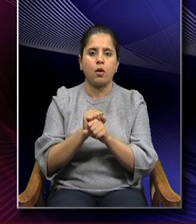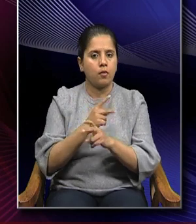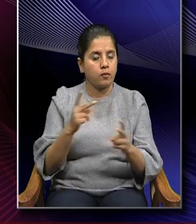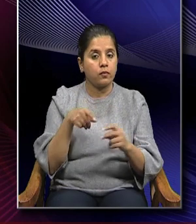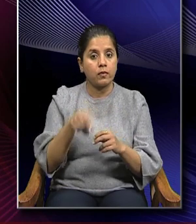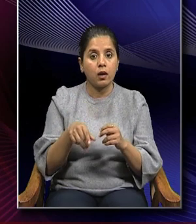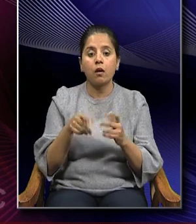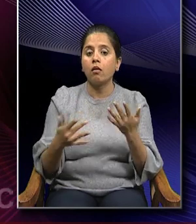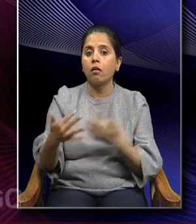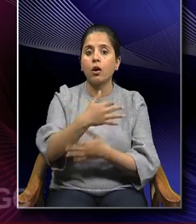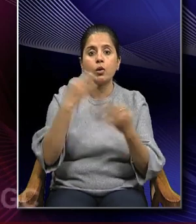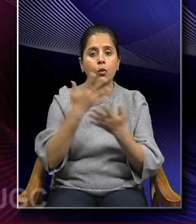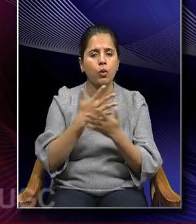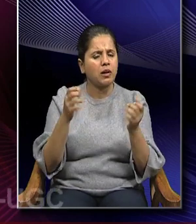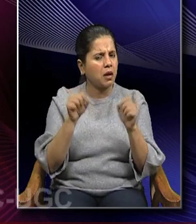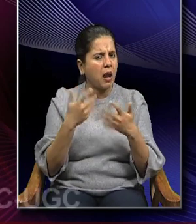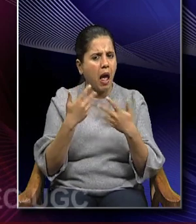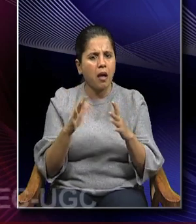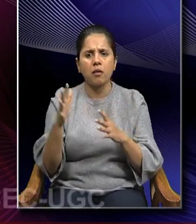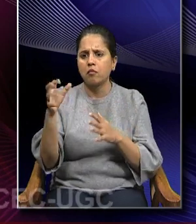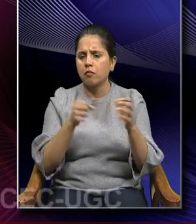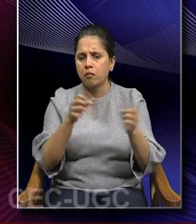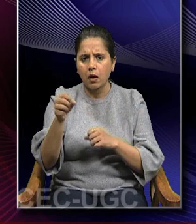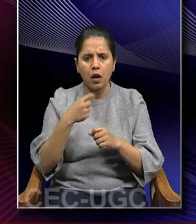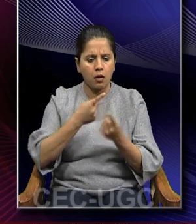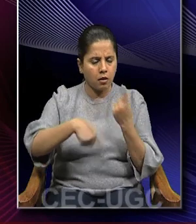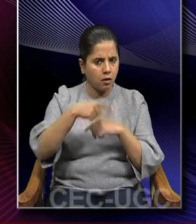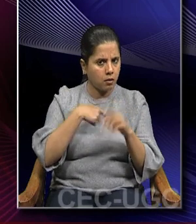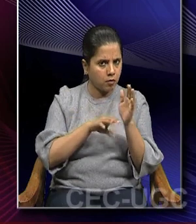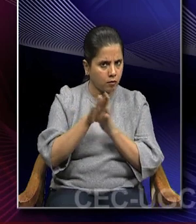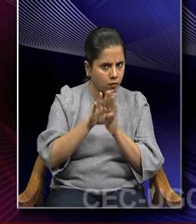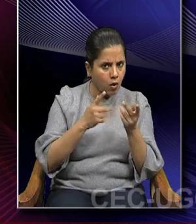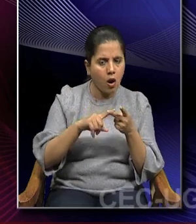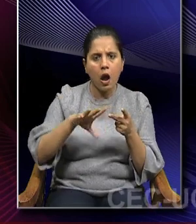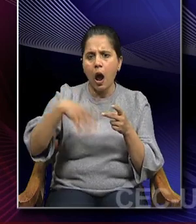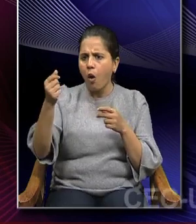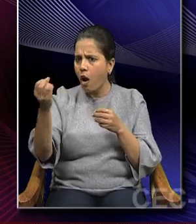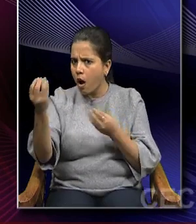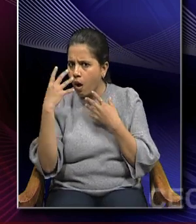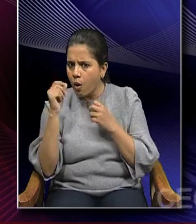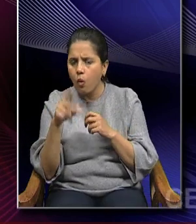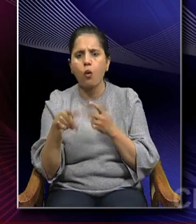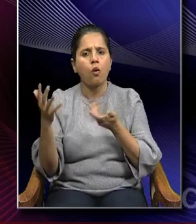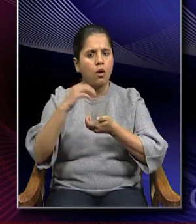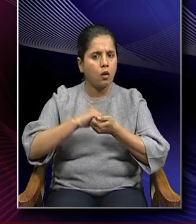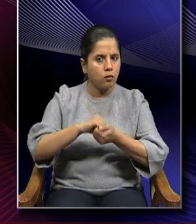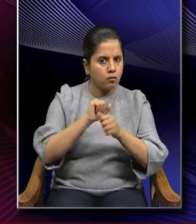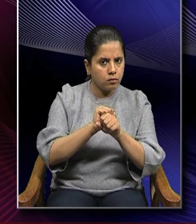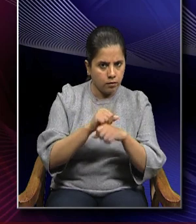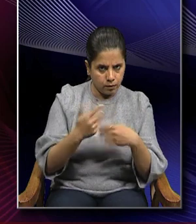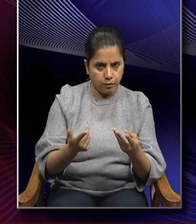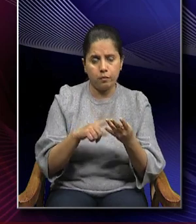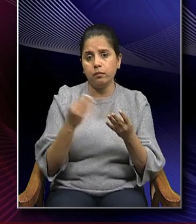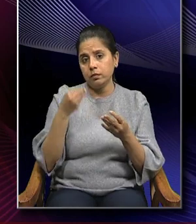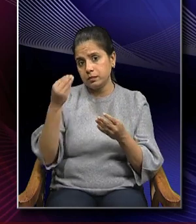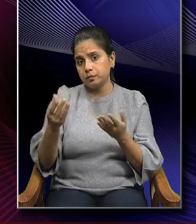sources of new products can be any. It can be internal development, it can be external sourcing, it can be collaborative venture, or at times